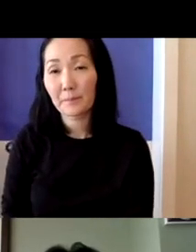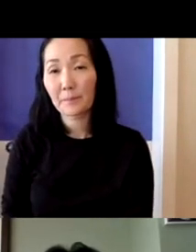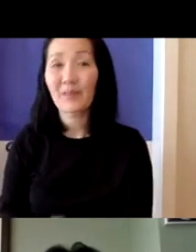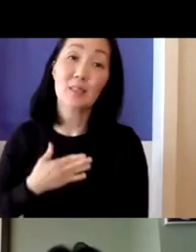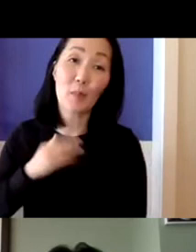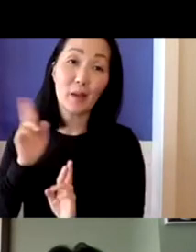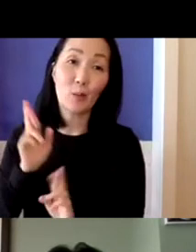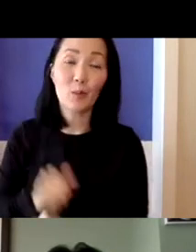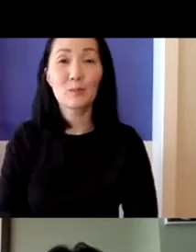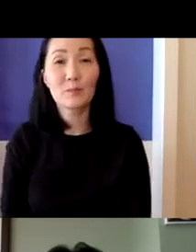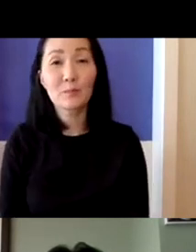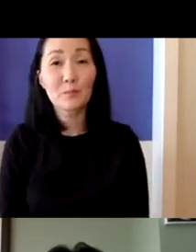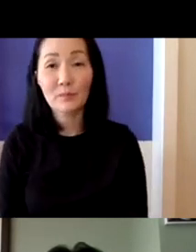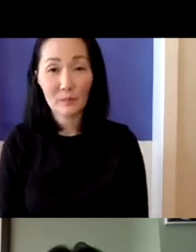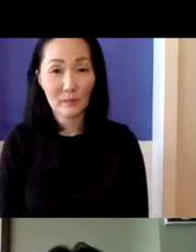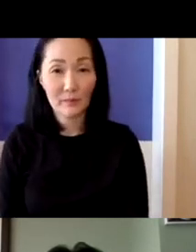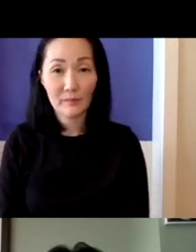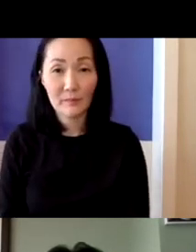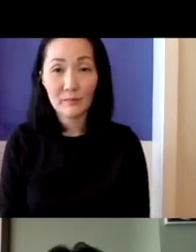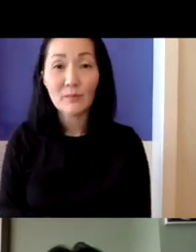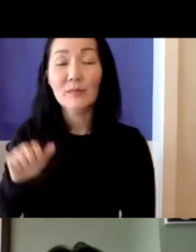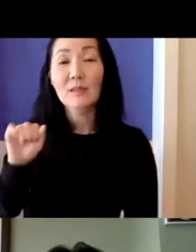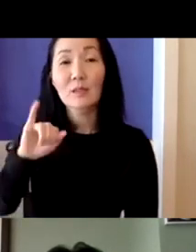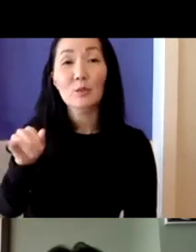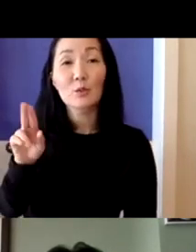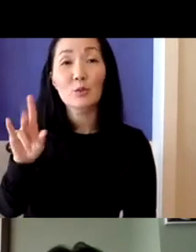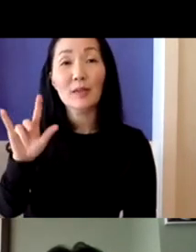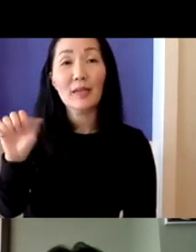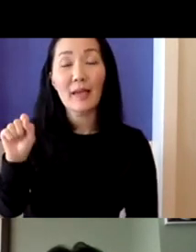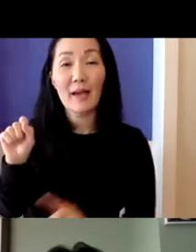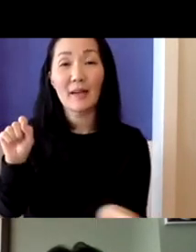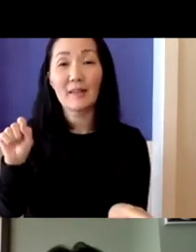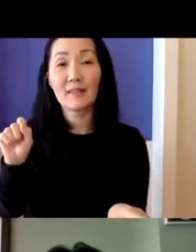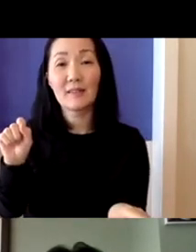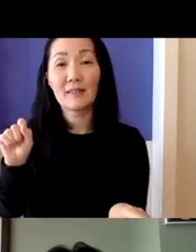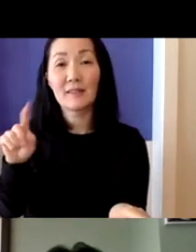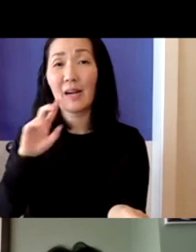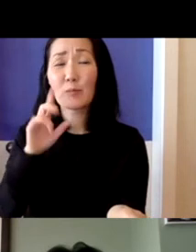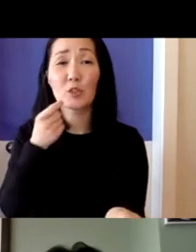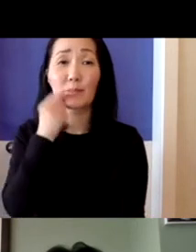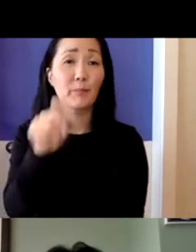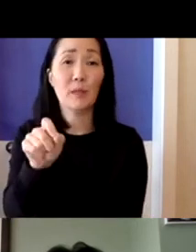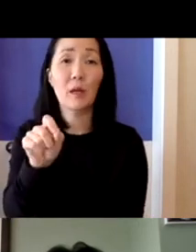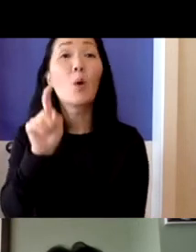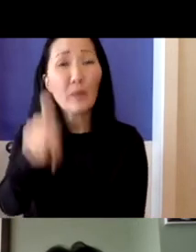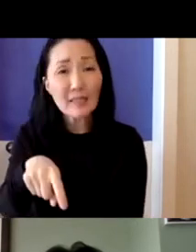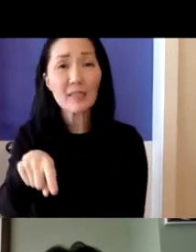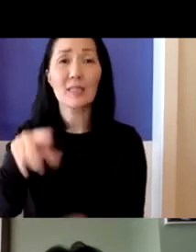Yeah, I'll just give a pithy one line response, which is we need houses. We need housing